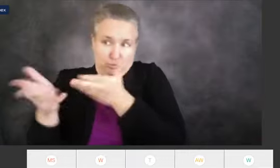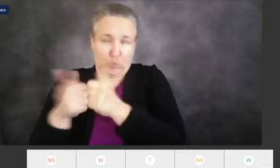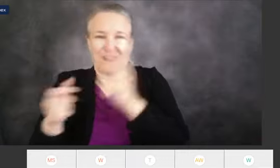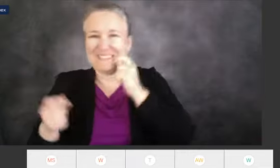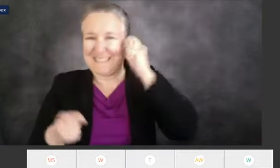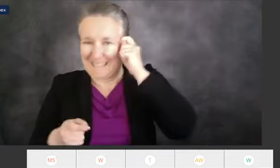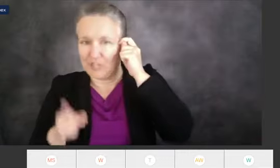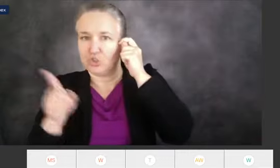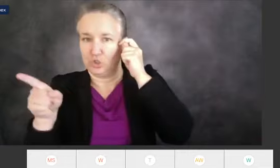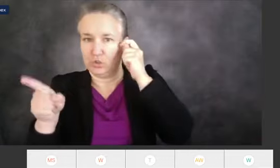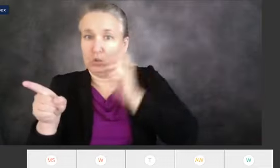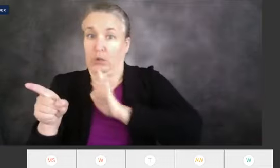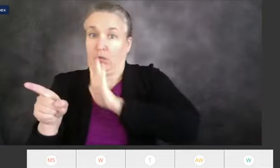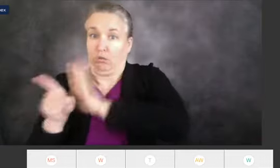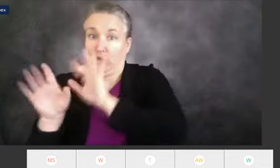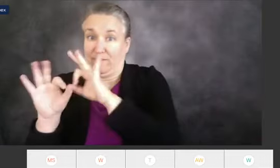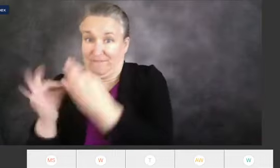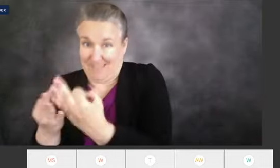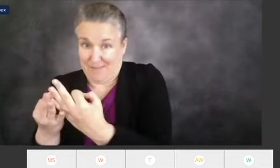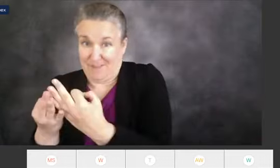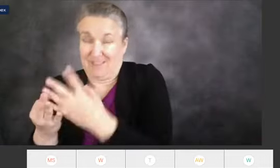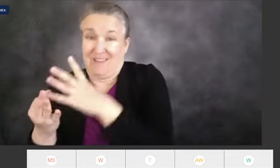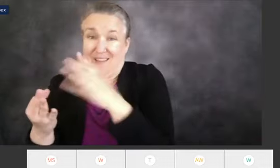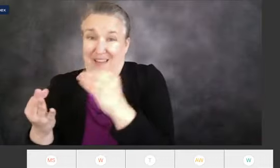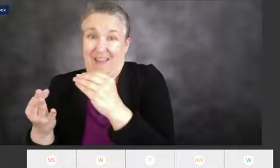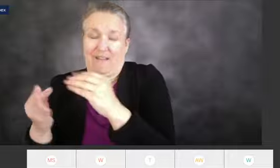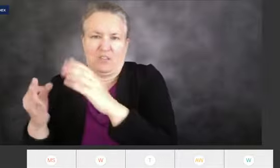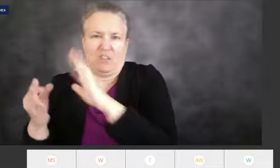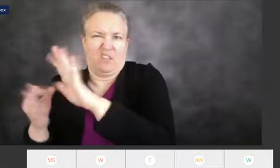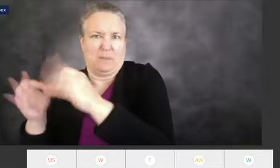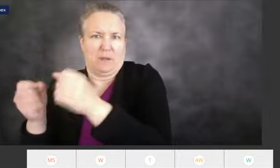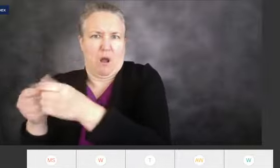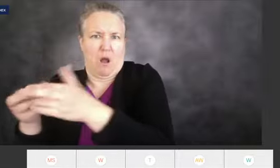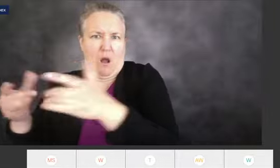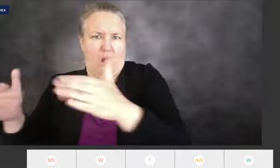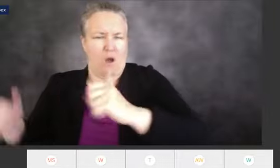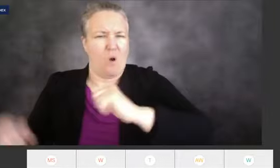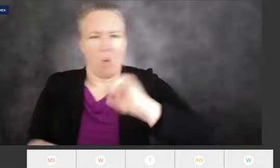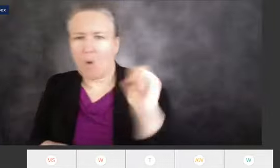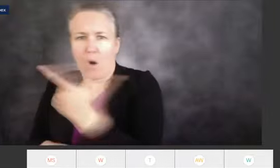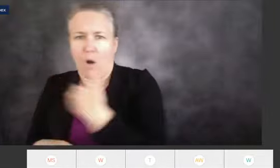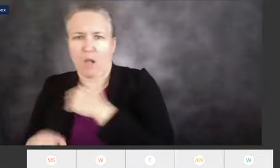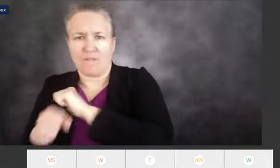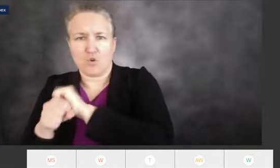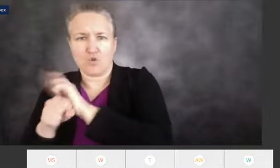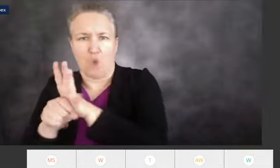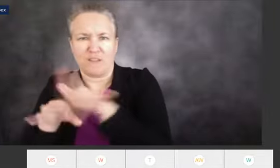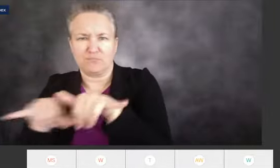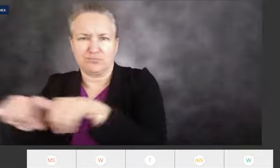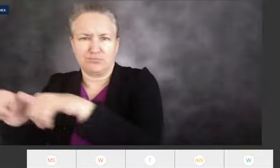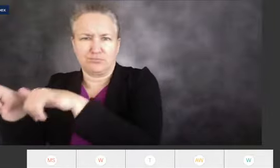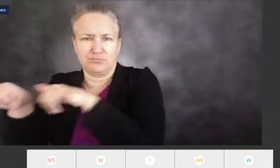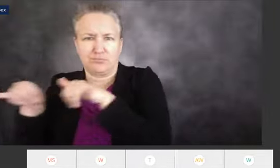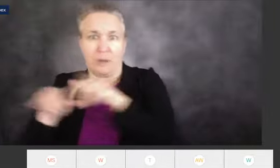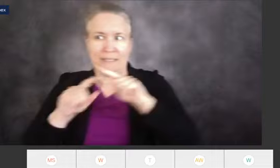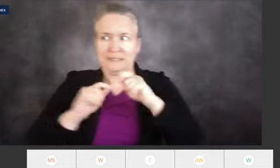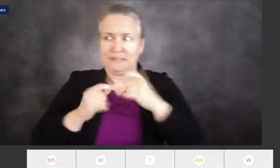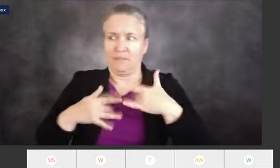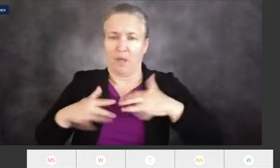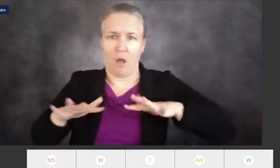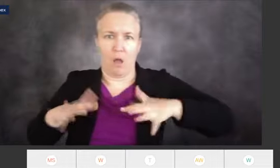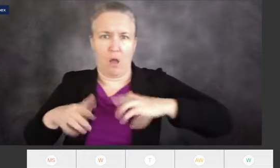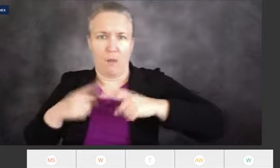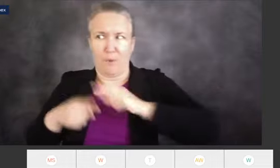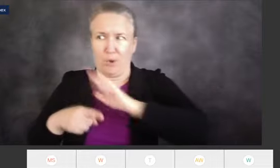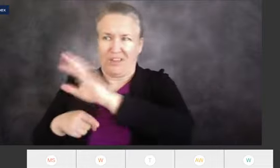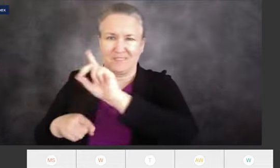This teen's family and extended family were all diagnosed with COVID. The teen was very anxious about their